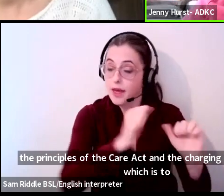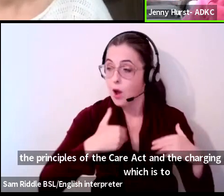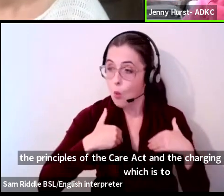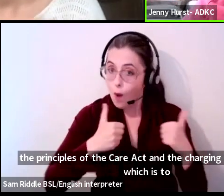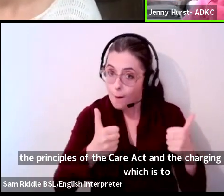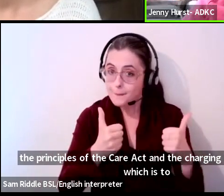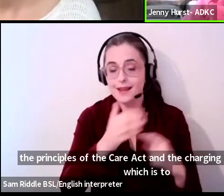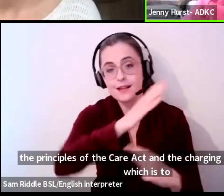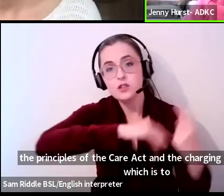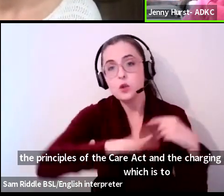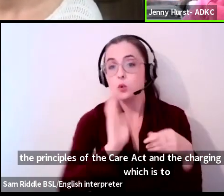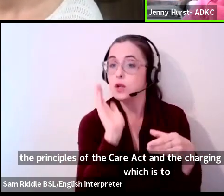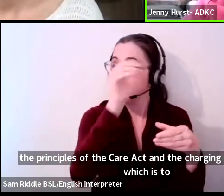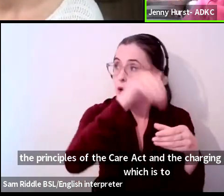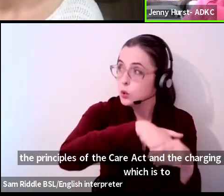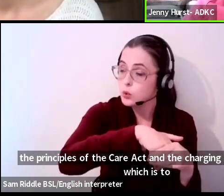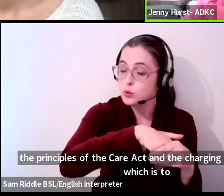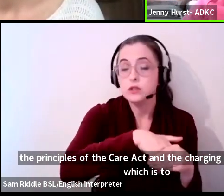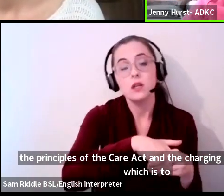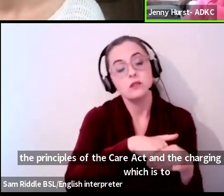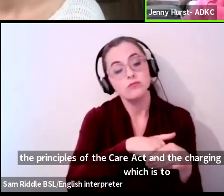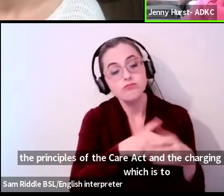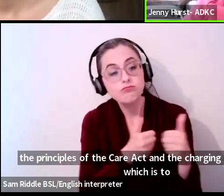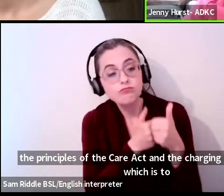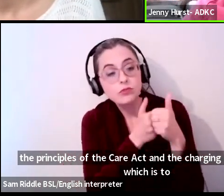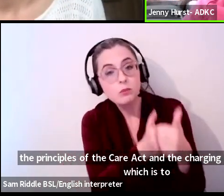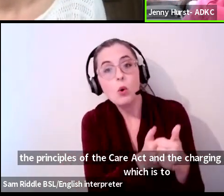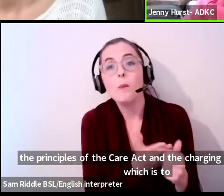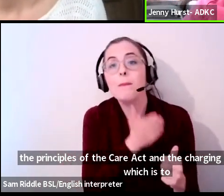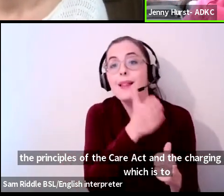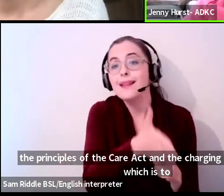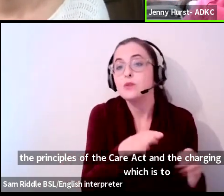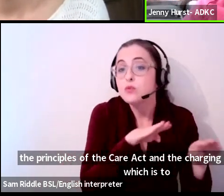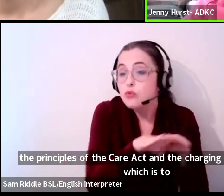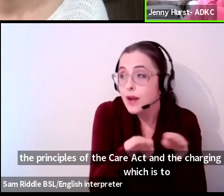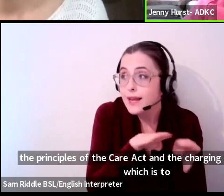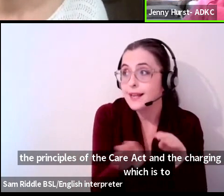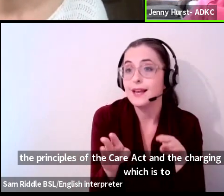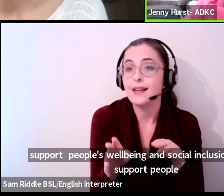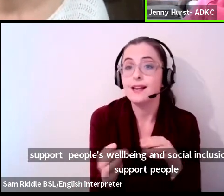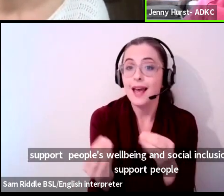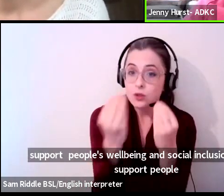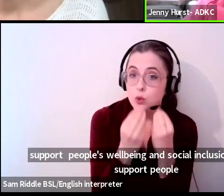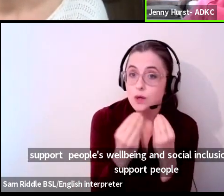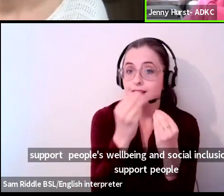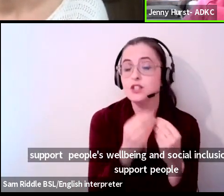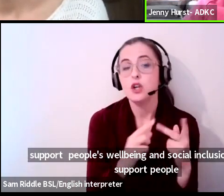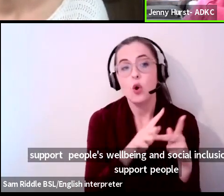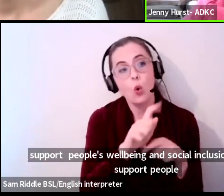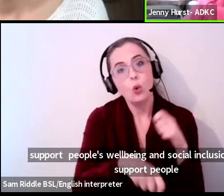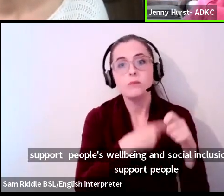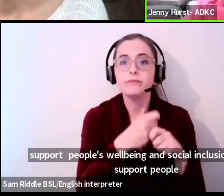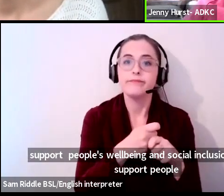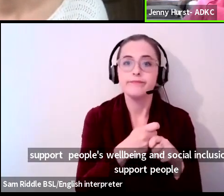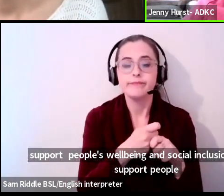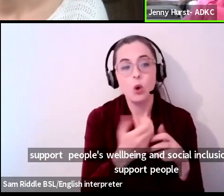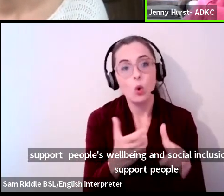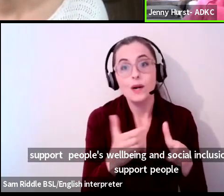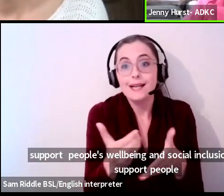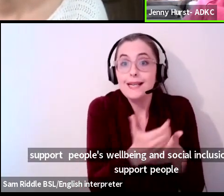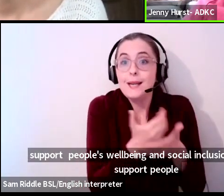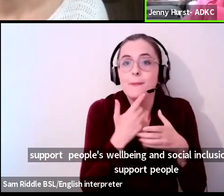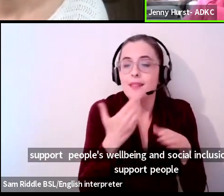social inclusion, supporting people into training or education or taking up or retaining a